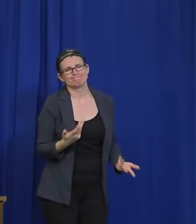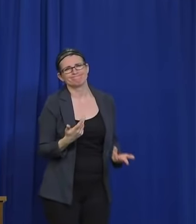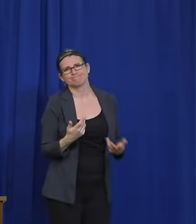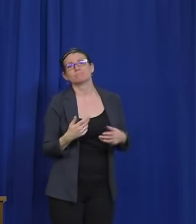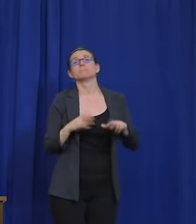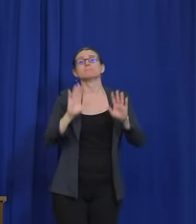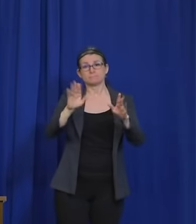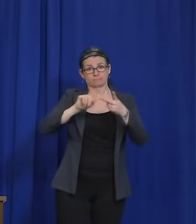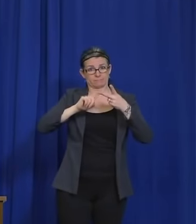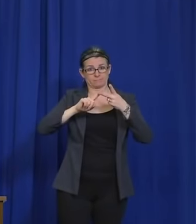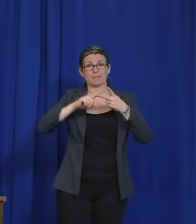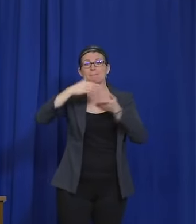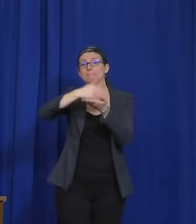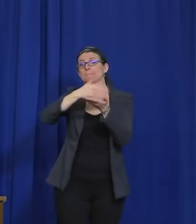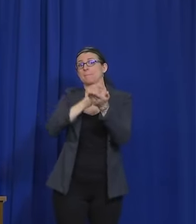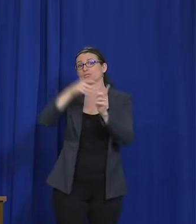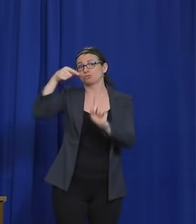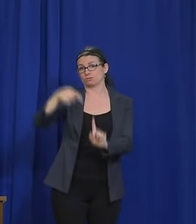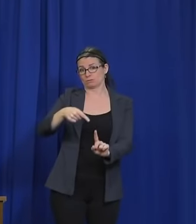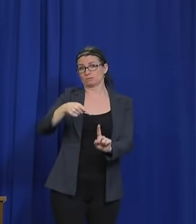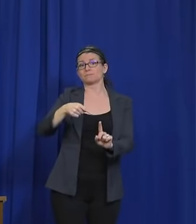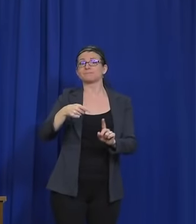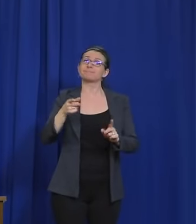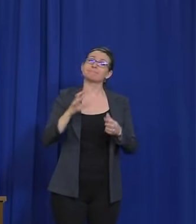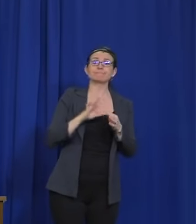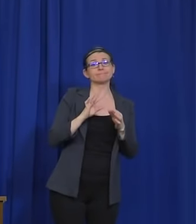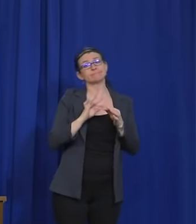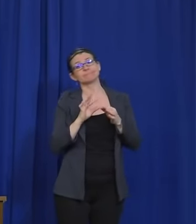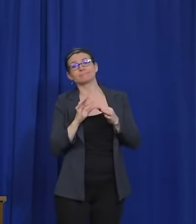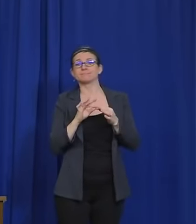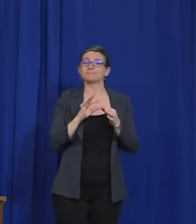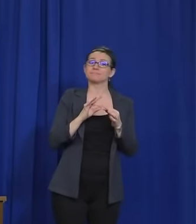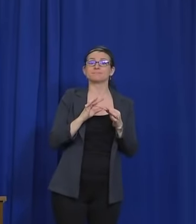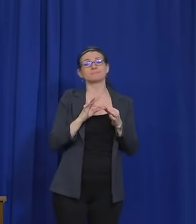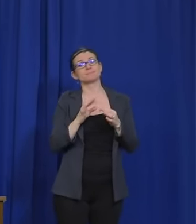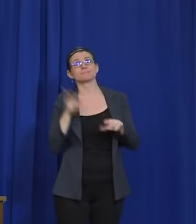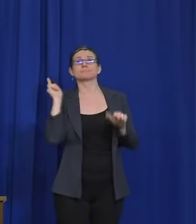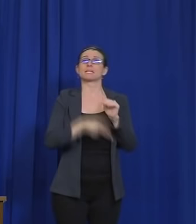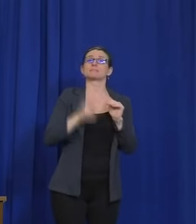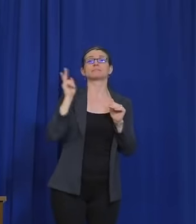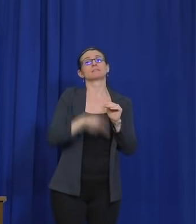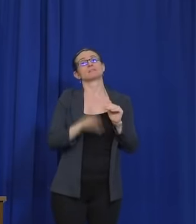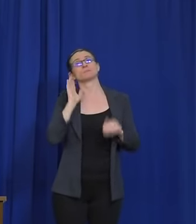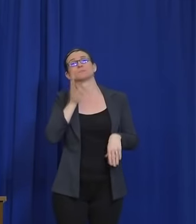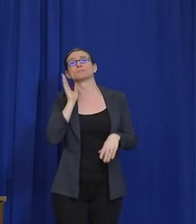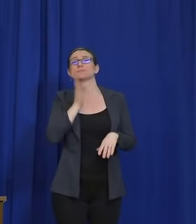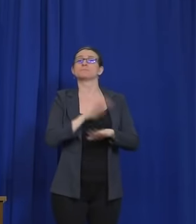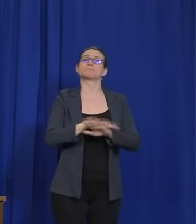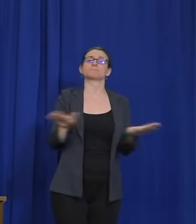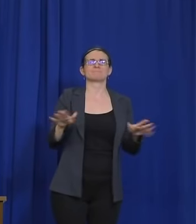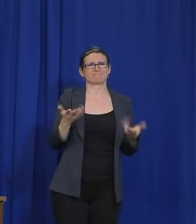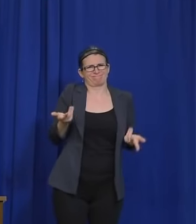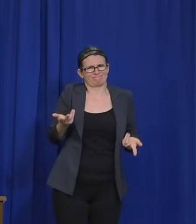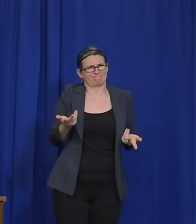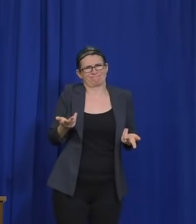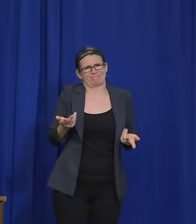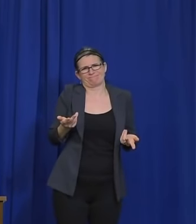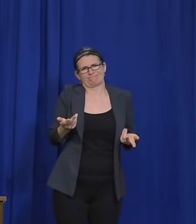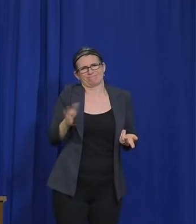say that we will lose X number of dollars, or that we will need X number of dollars to put